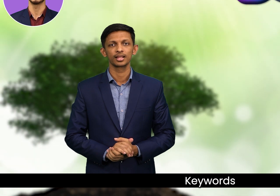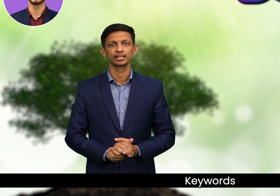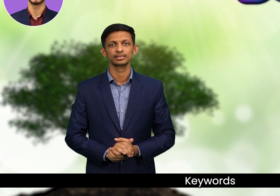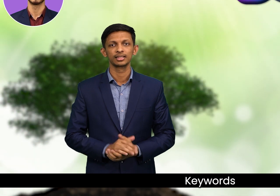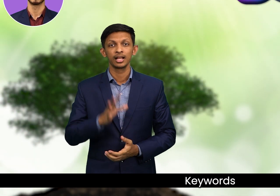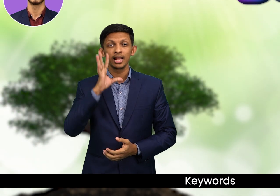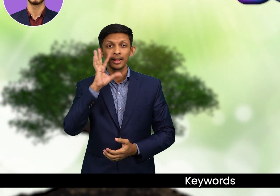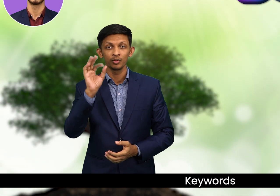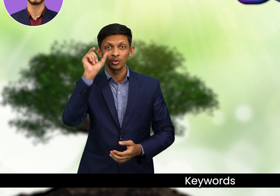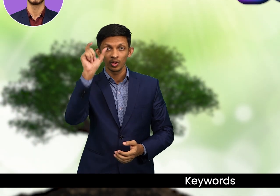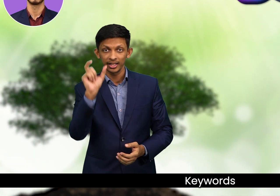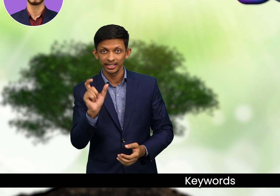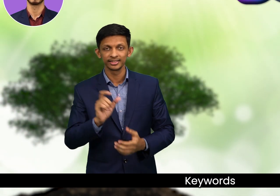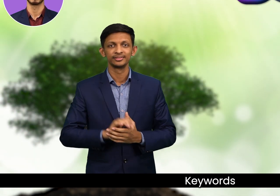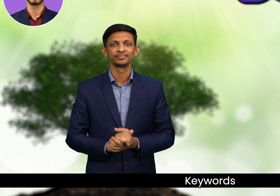Keywords: